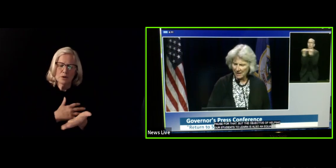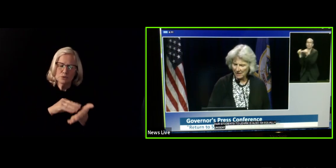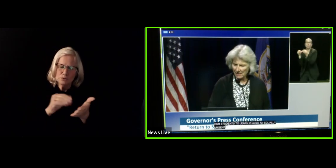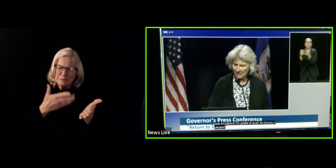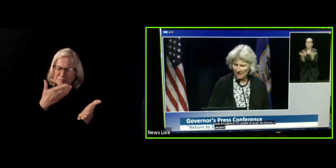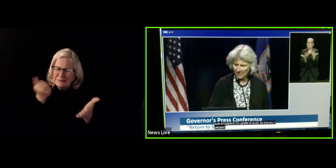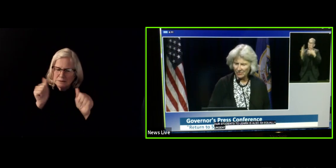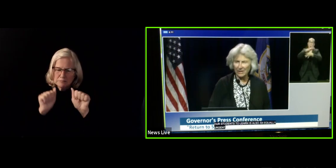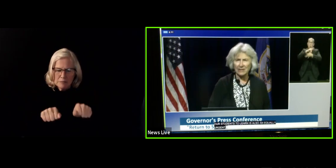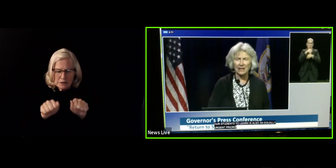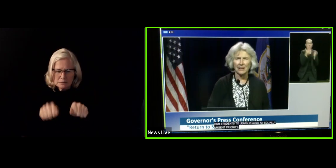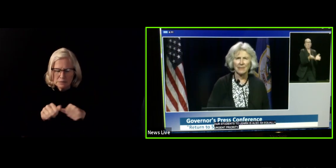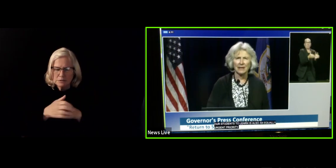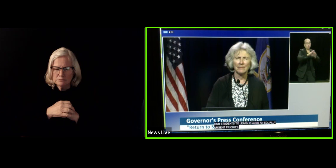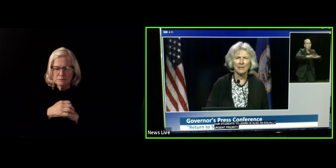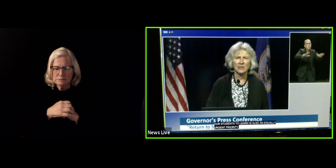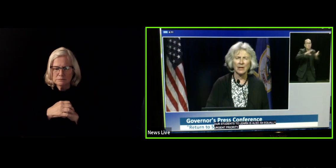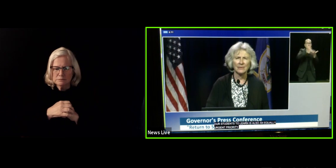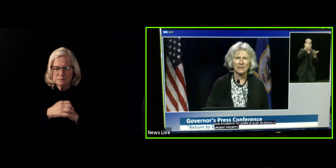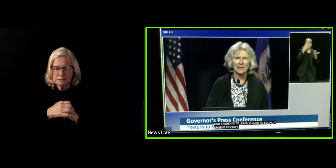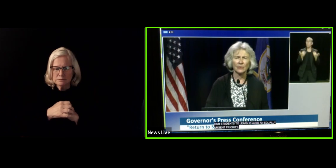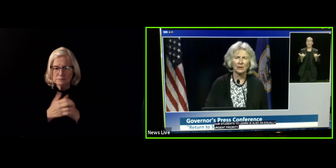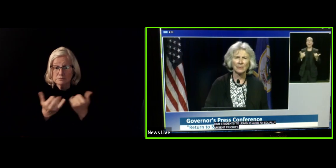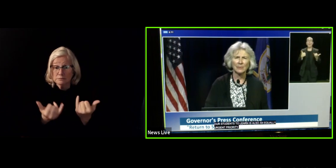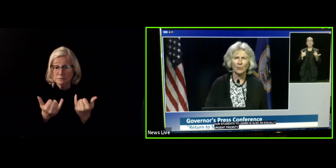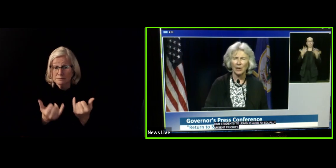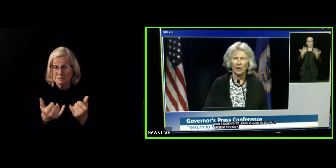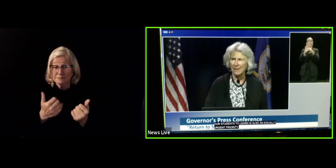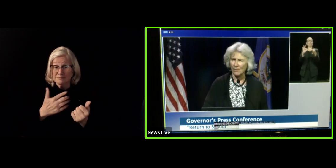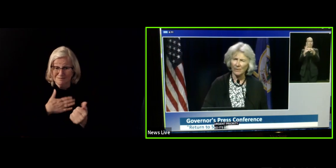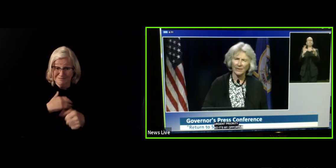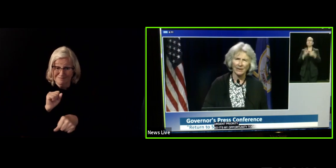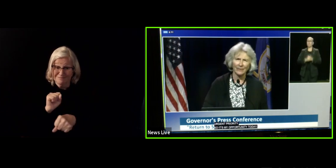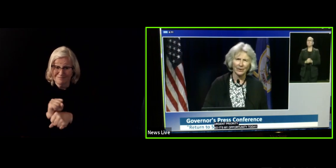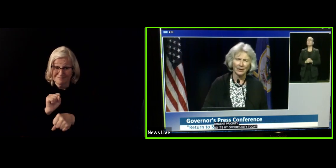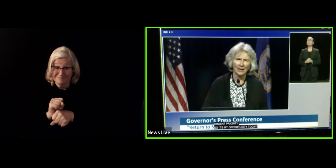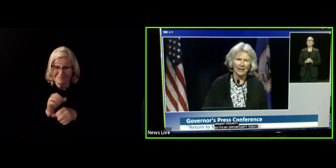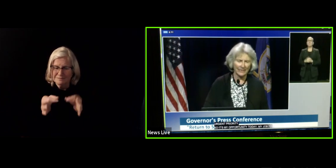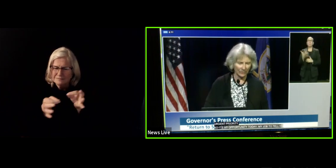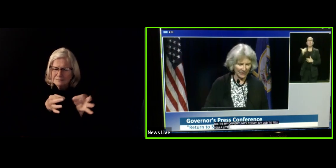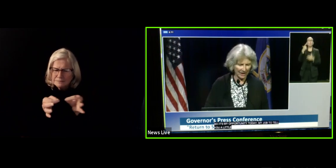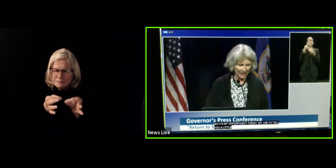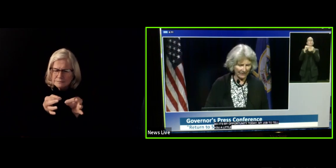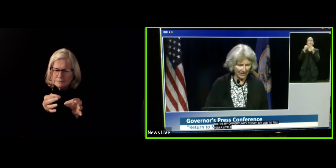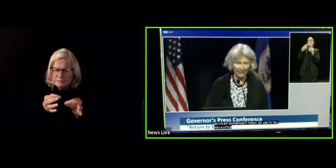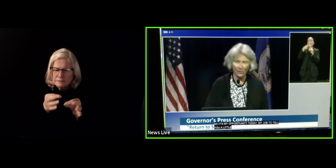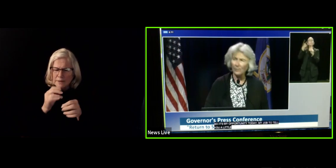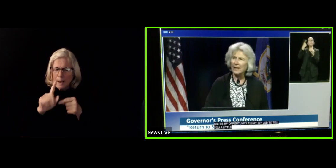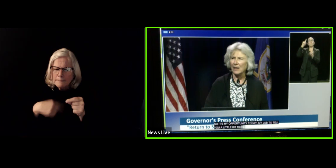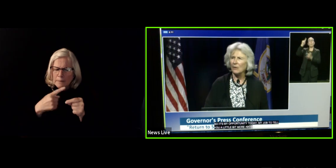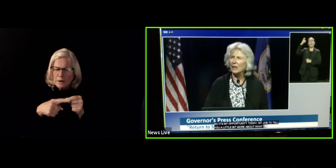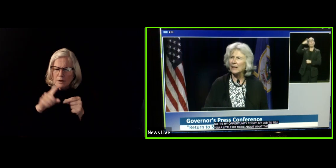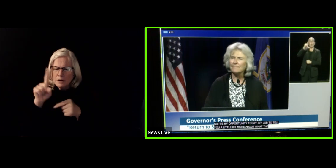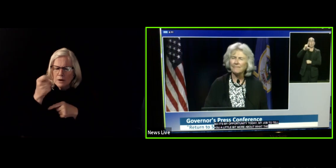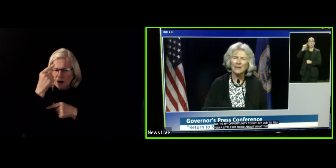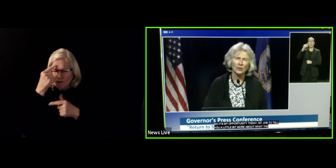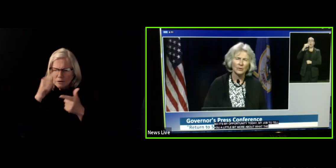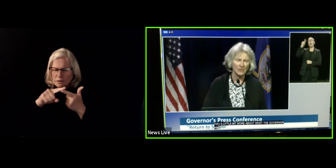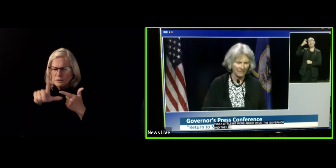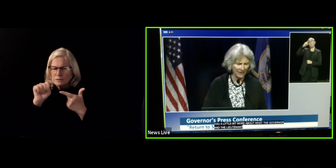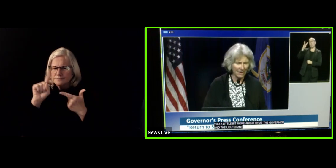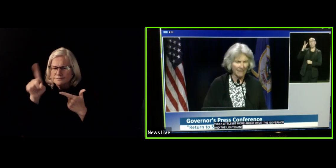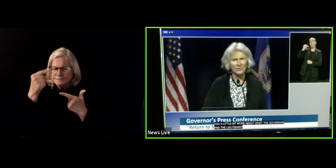my opportunity today, my job, to tell you a little bit more about what the governor and the lieutenant governor have already outlined in